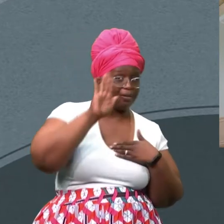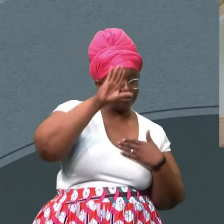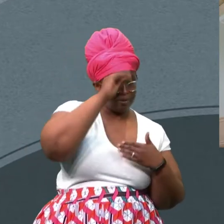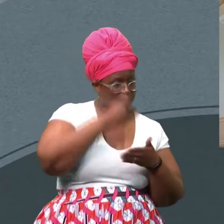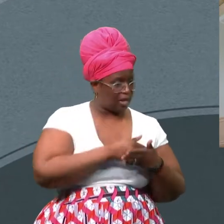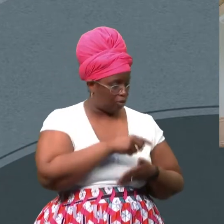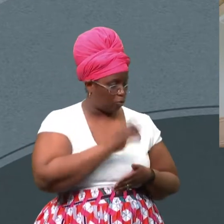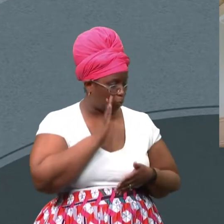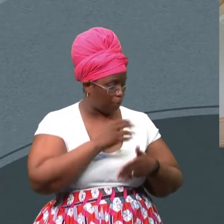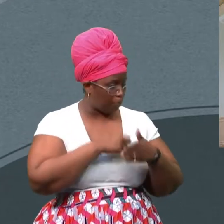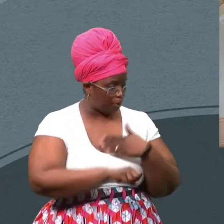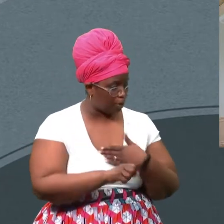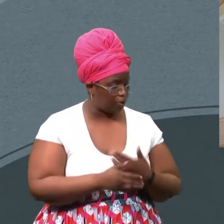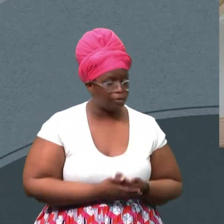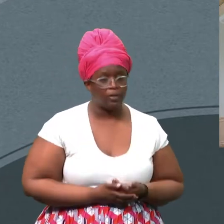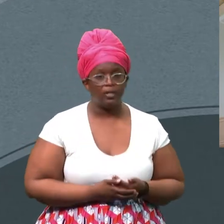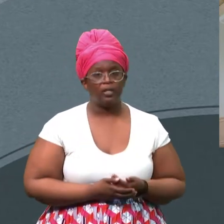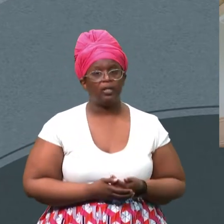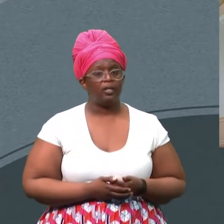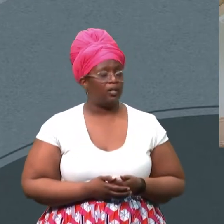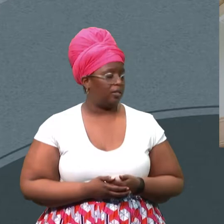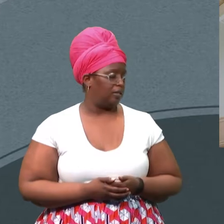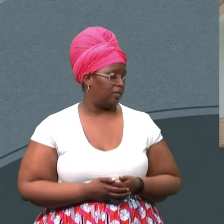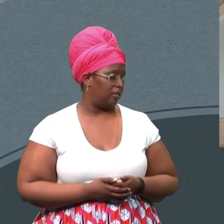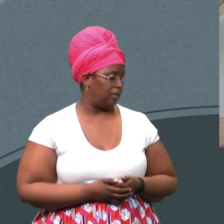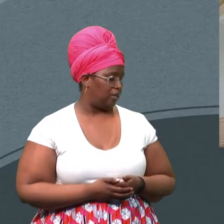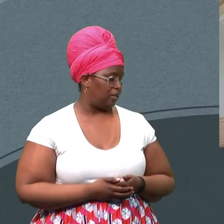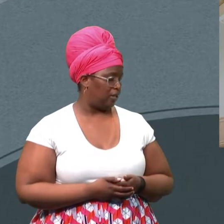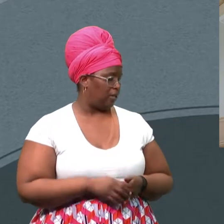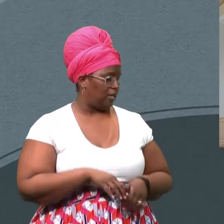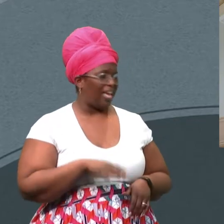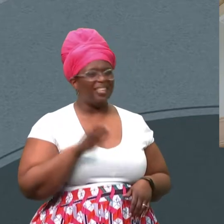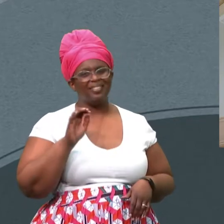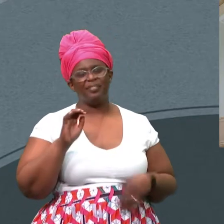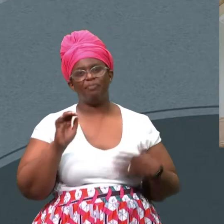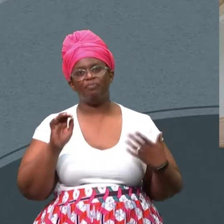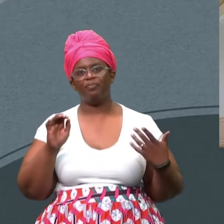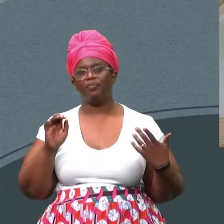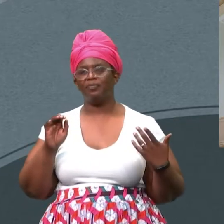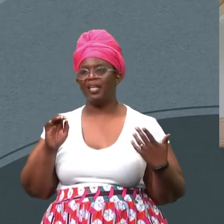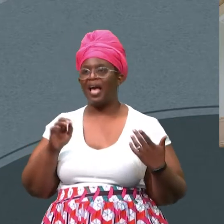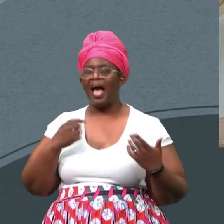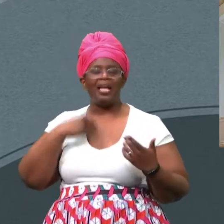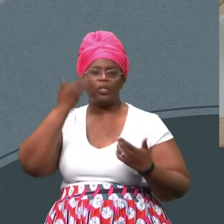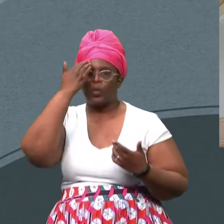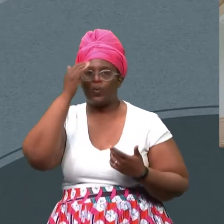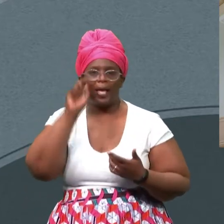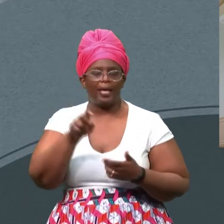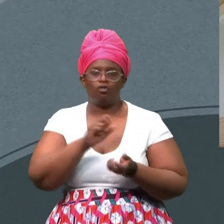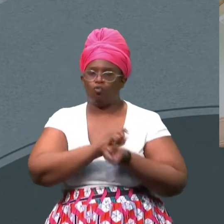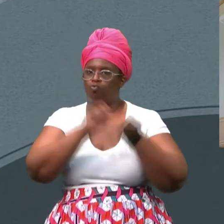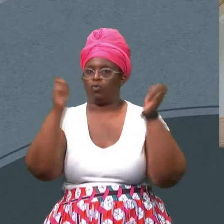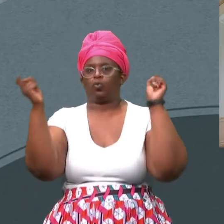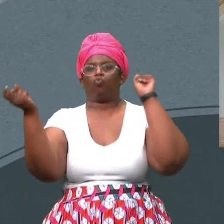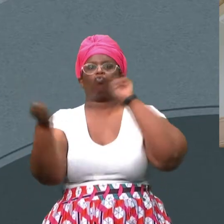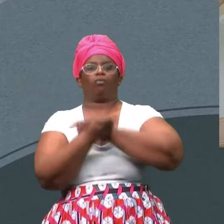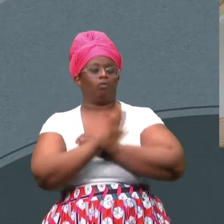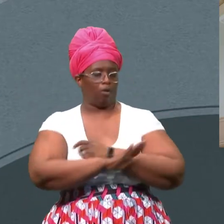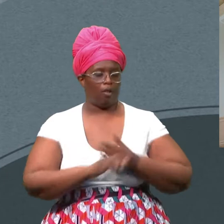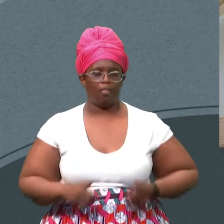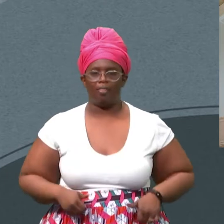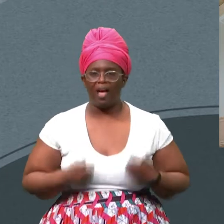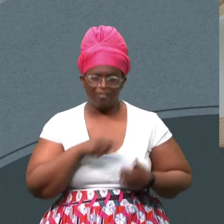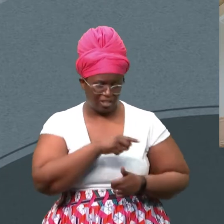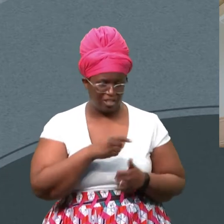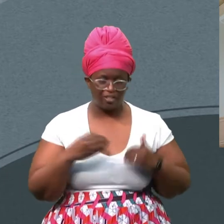an angel, and being told you're going to have God's son must have been this earth-shaking experience for her. Here's this young